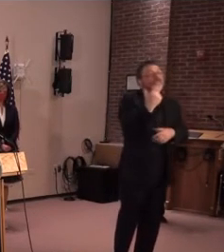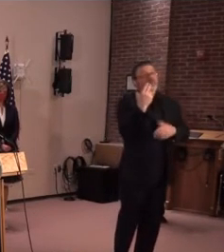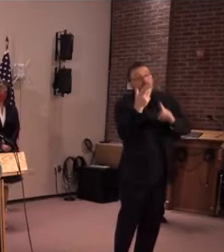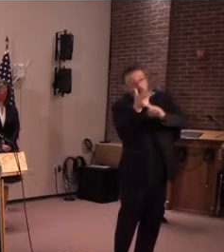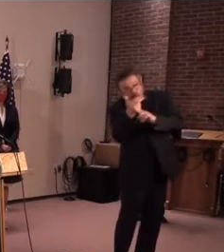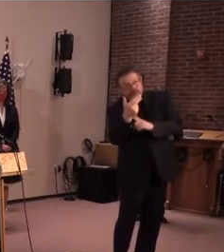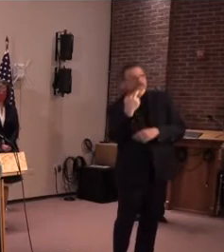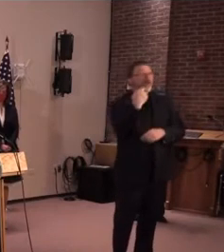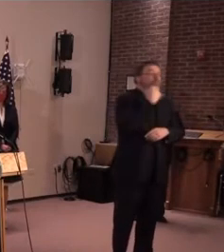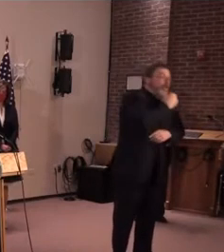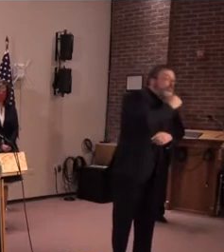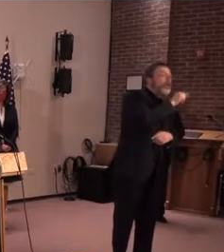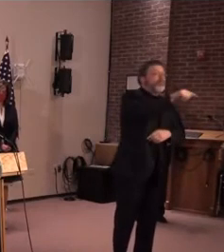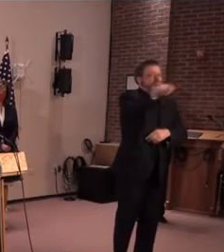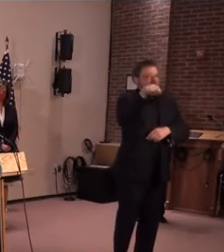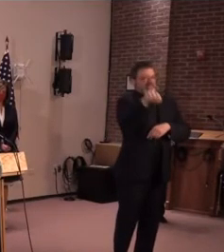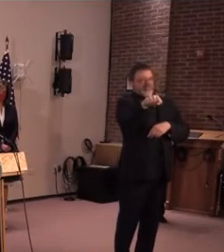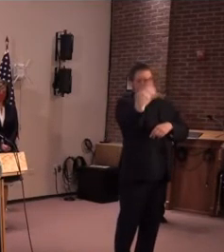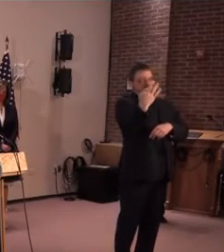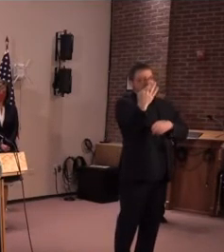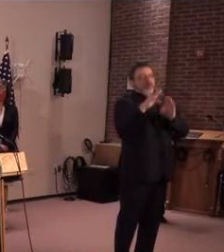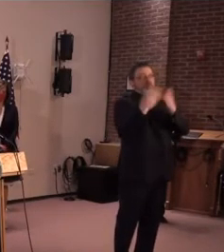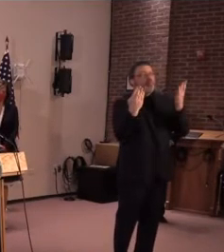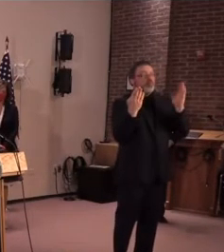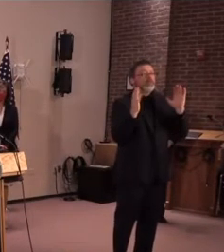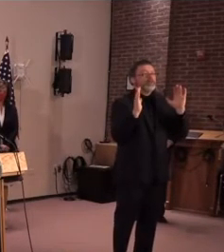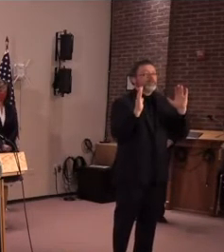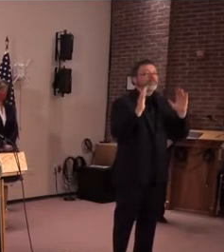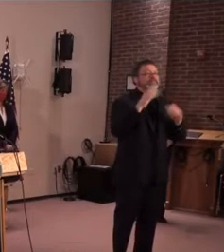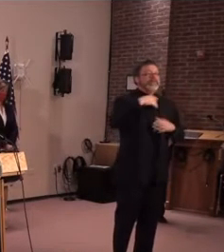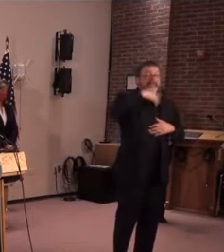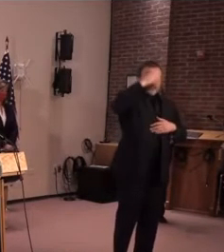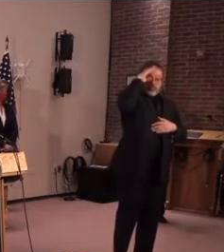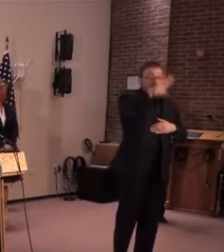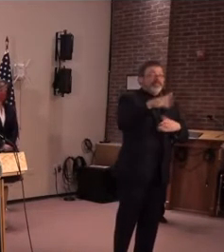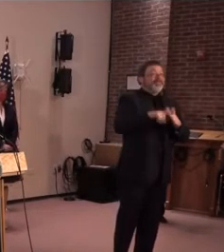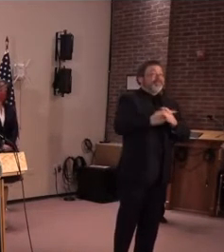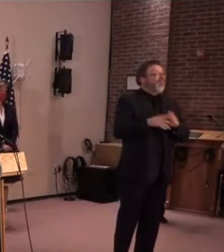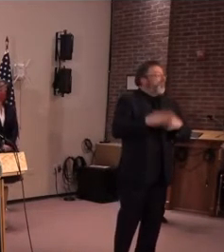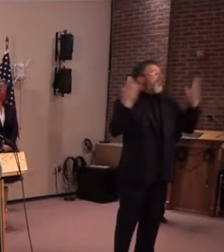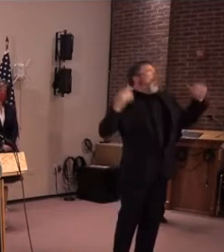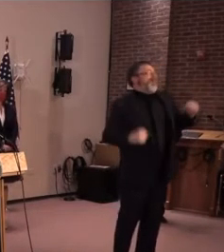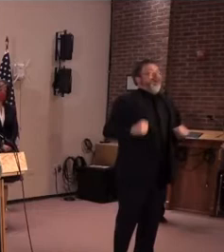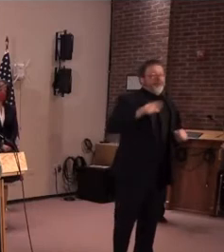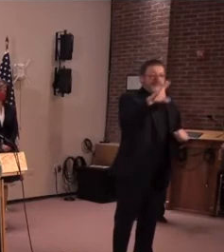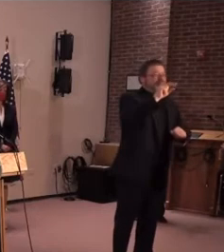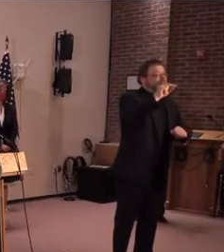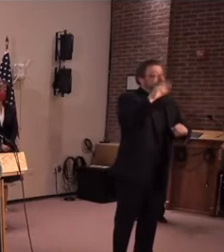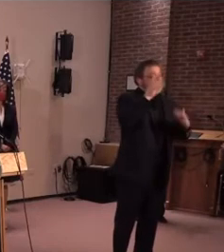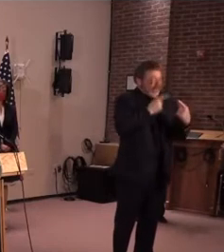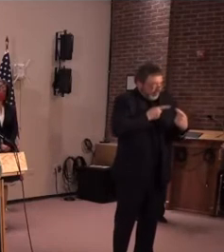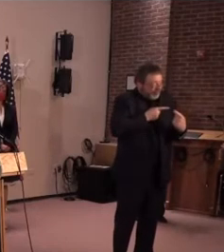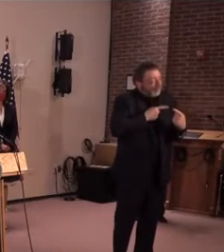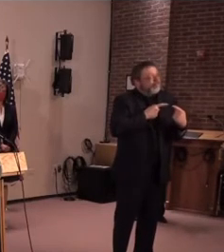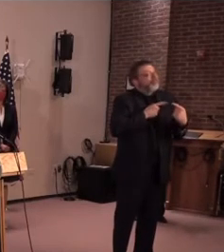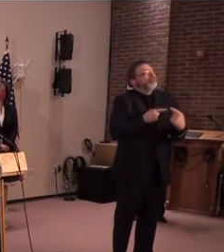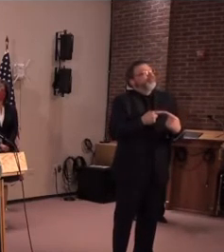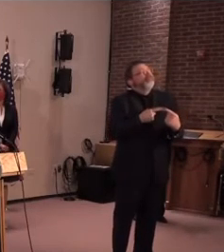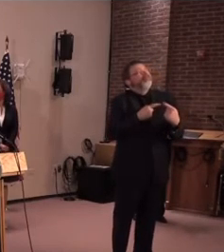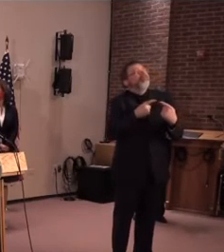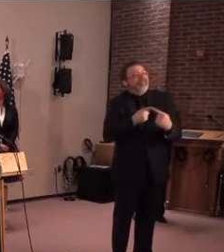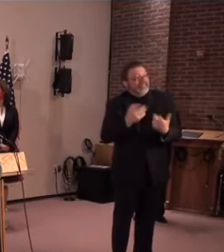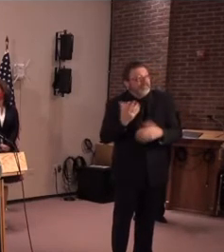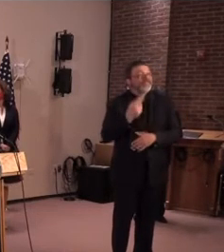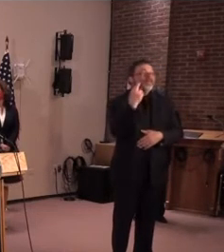many businesses even after they reopen their doors. Our inns and many of our restaurants and independent retailers rely